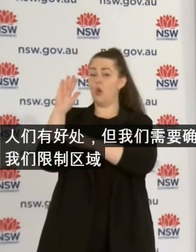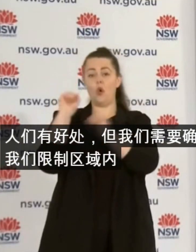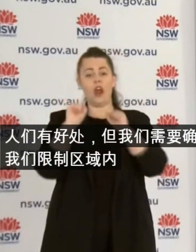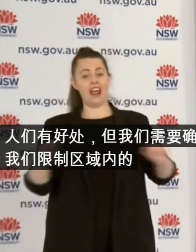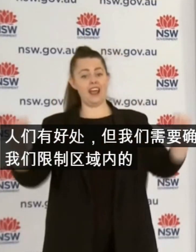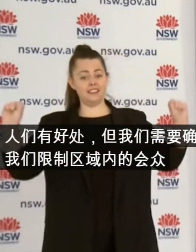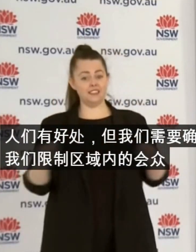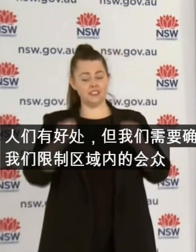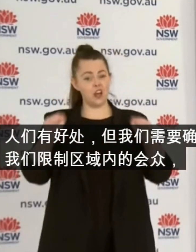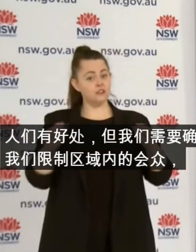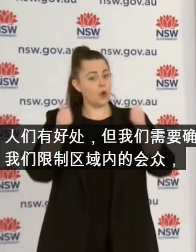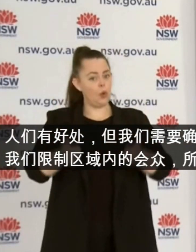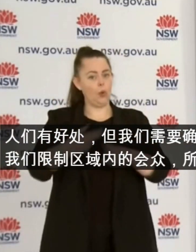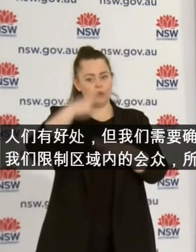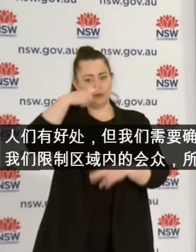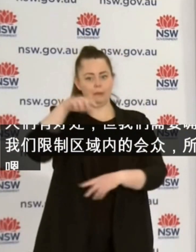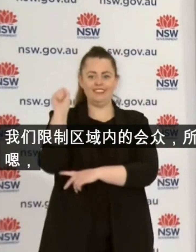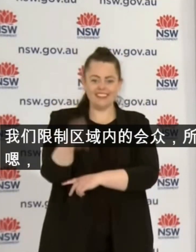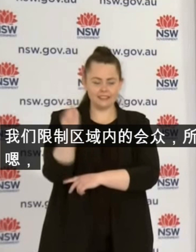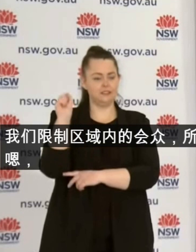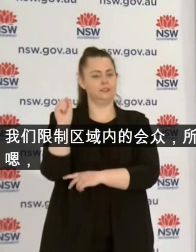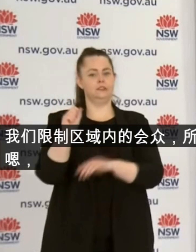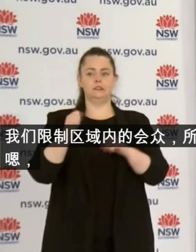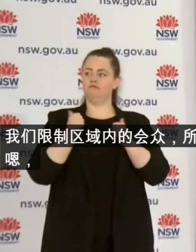limiting congregation in areas. So